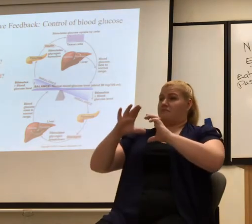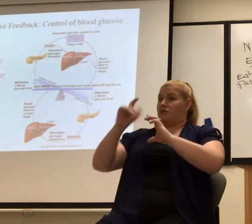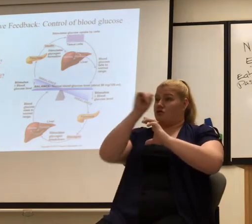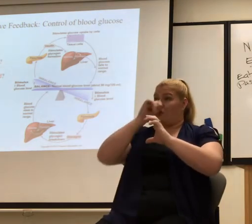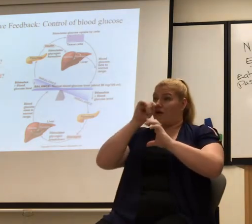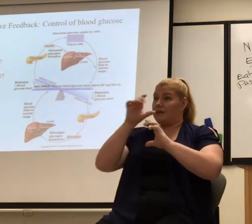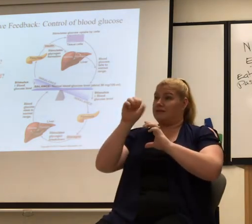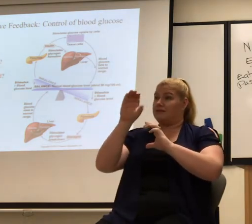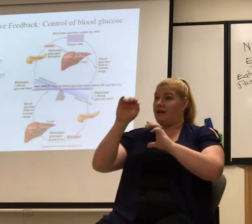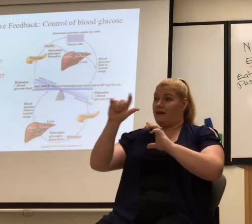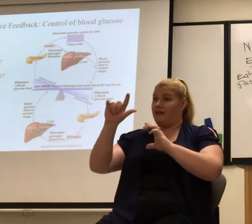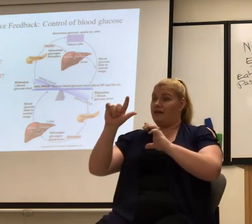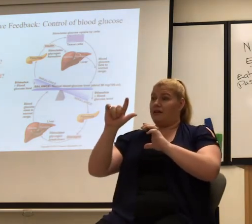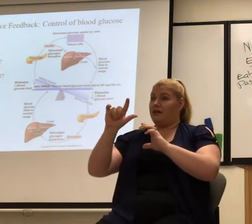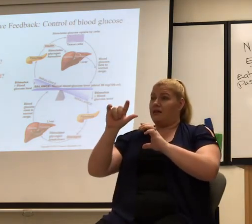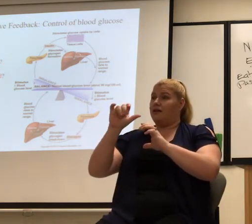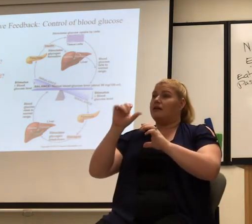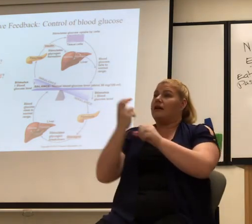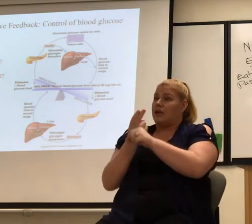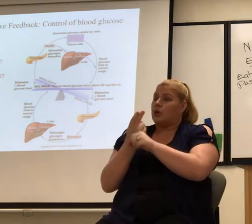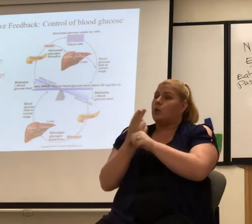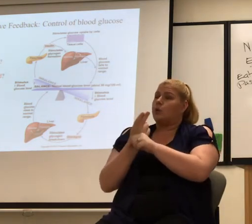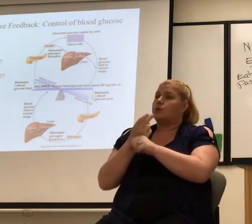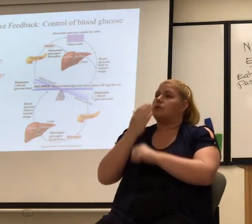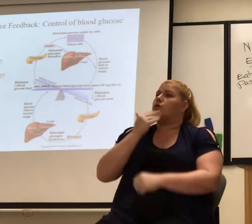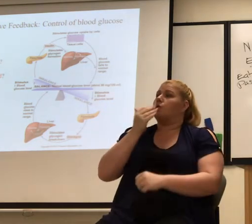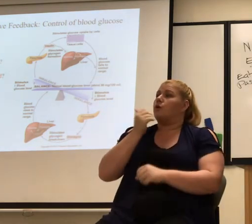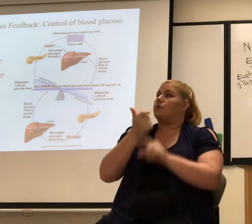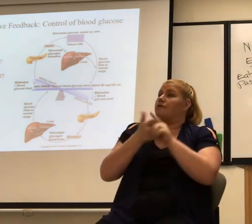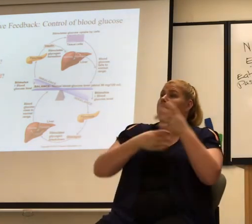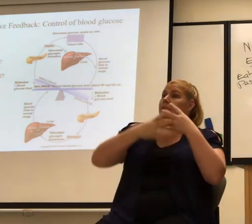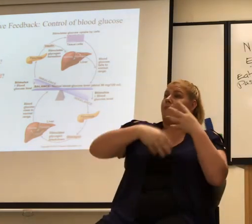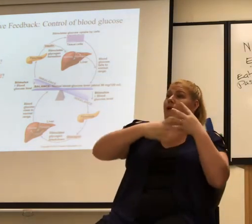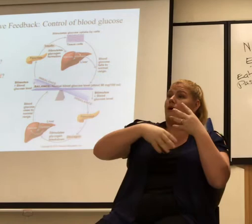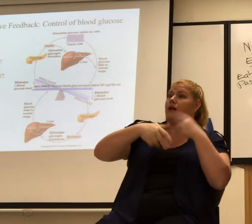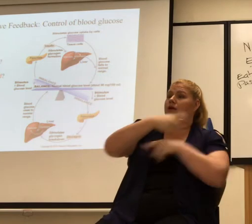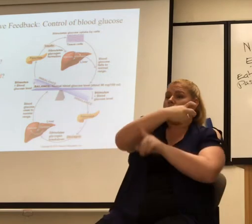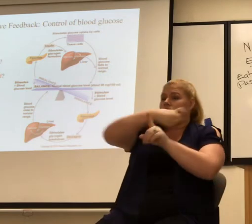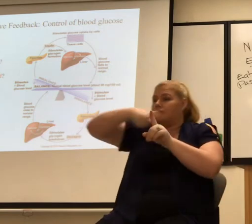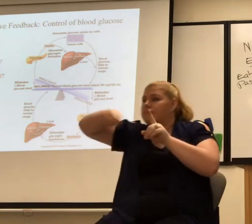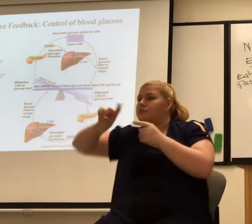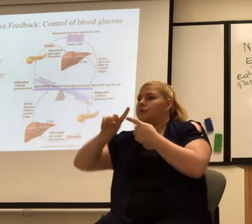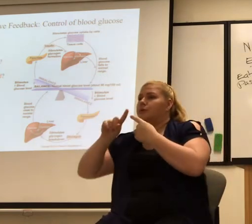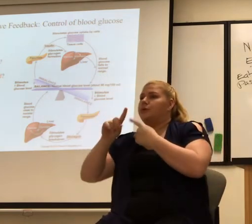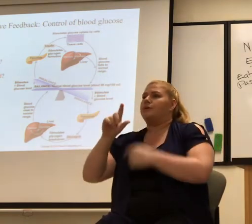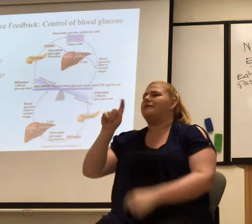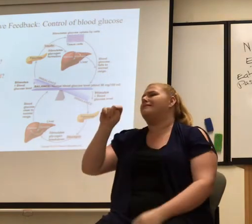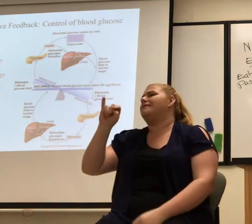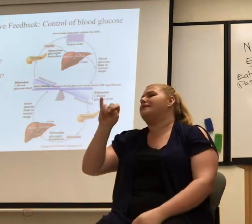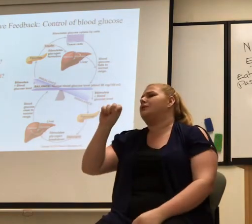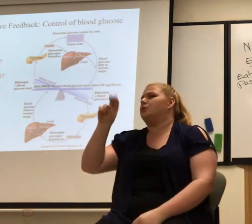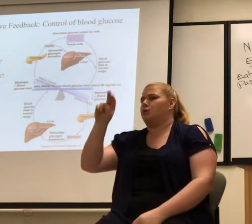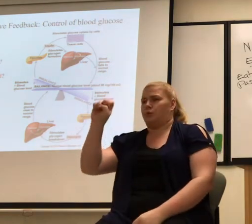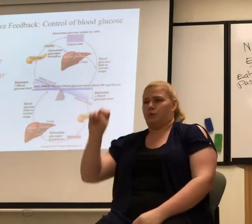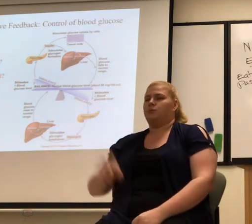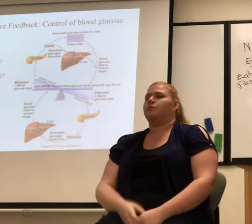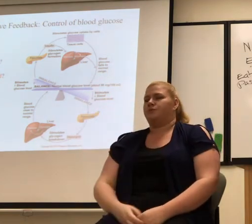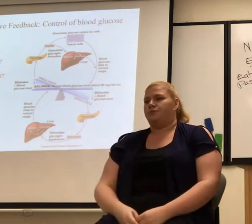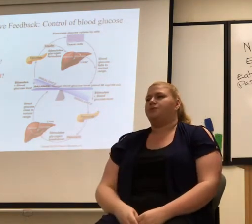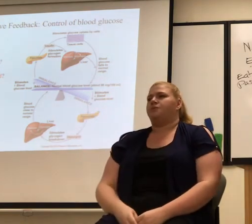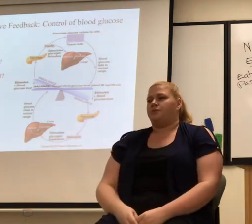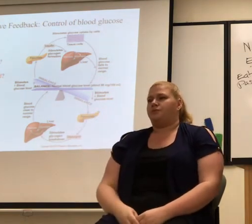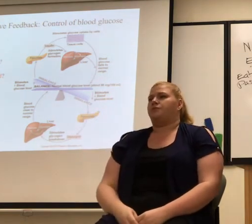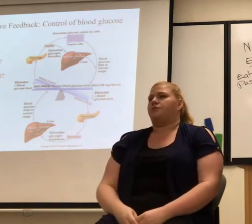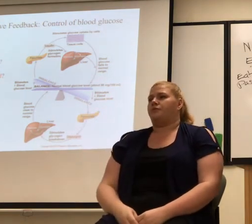you're taking glucose out of the blood into the tissues, okay, into the cell. So the response is you lower blood glucose. So I'll put that